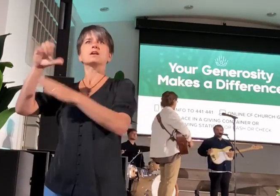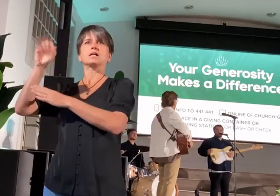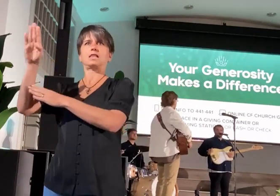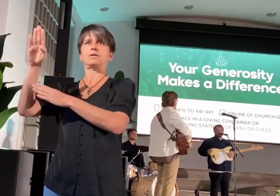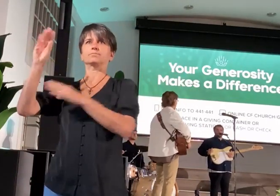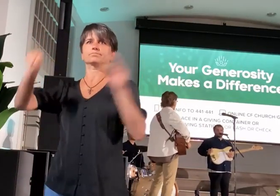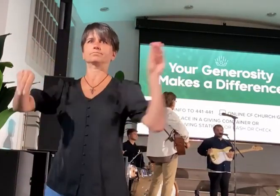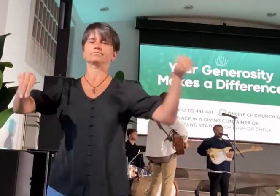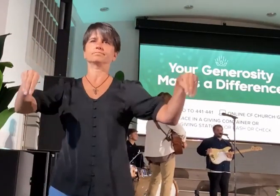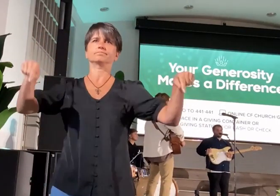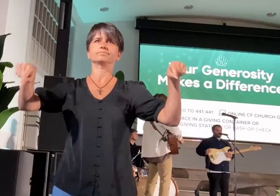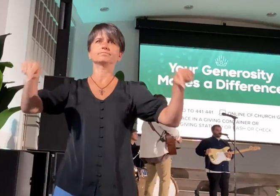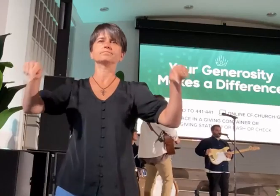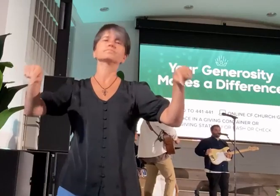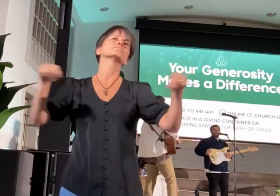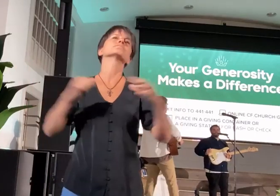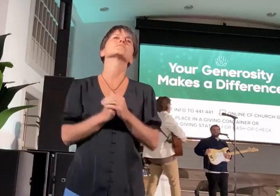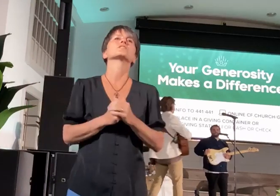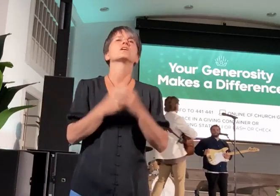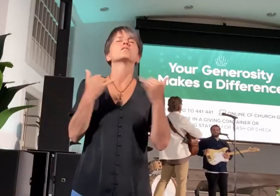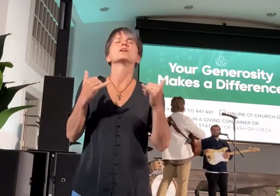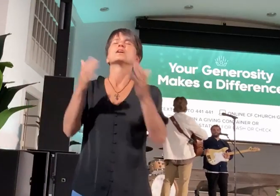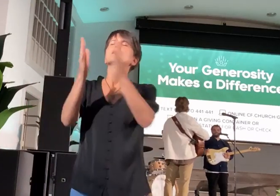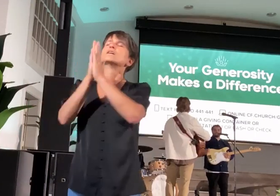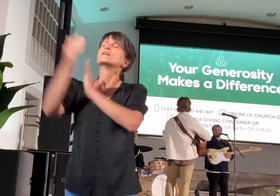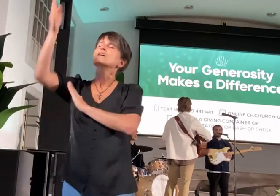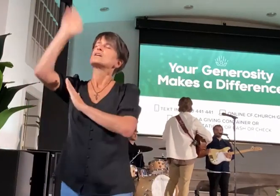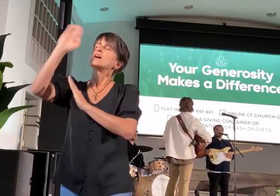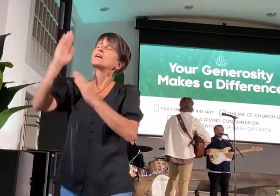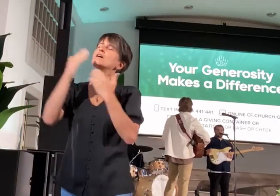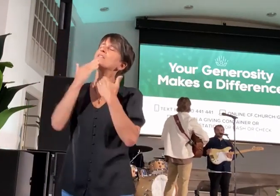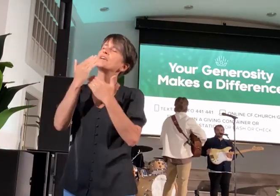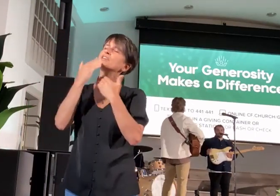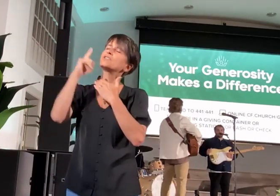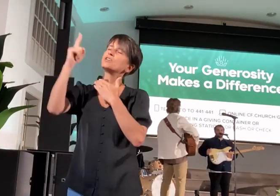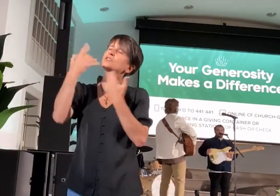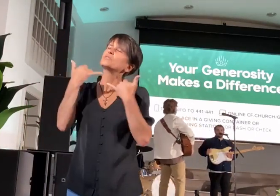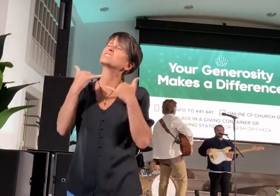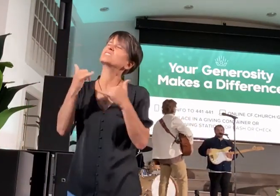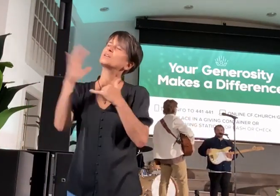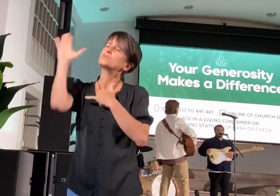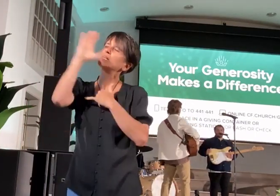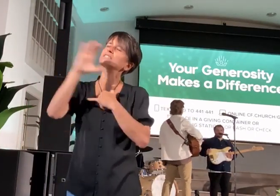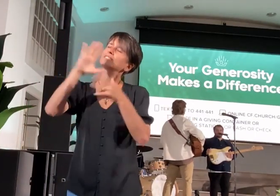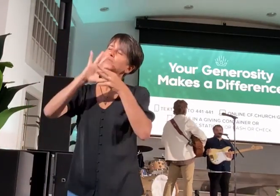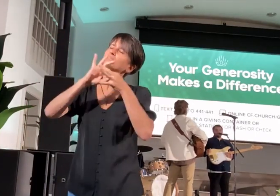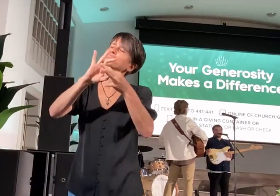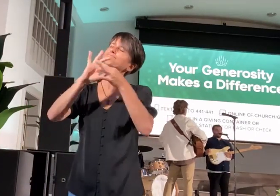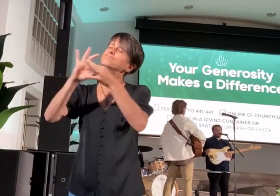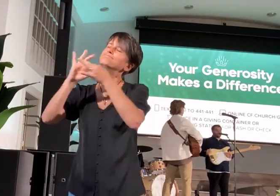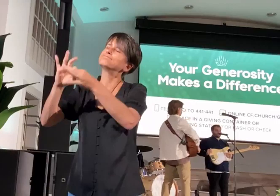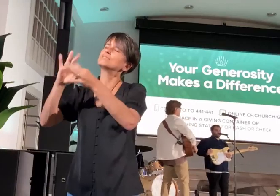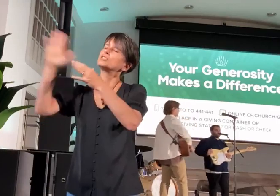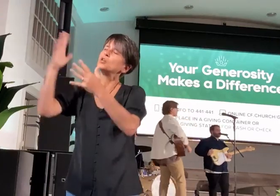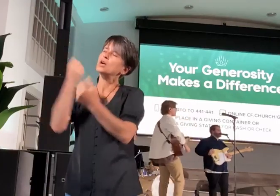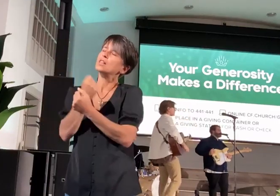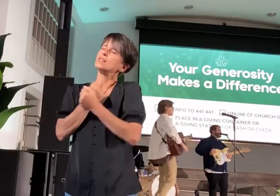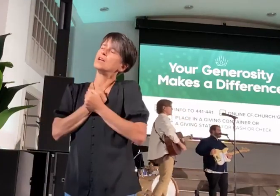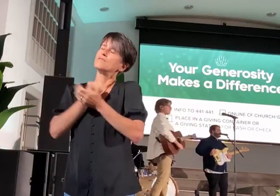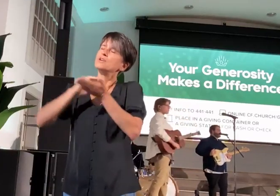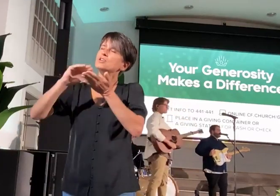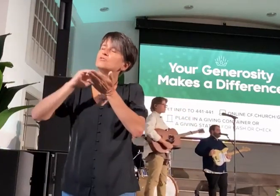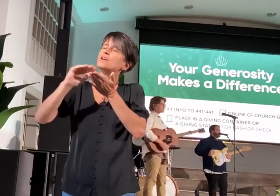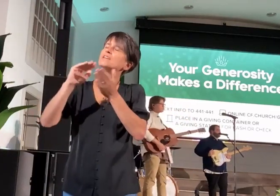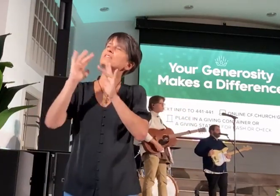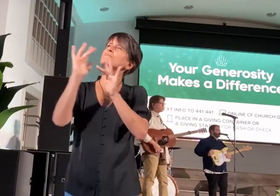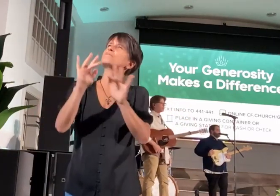city, God, seeking your people. God, you knew they would crucify you, but still in your grace and your mercy, you had compassion